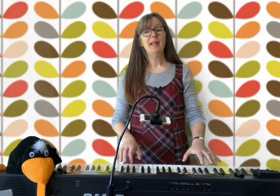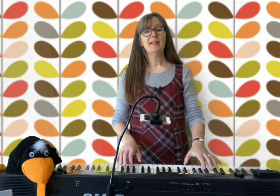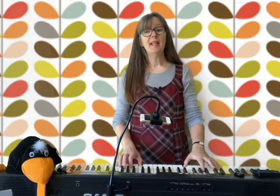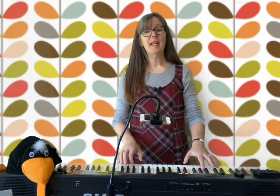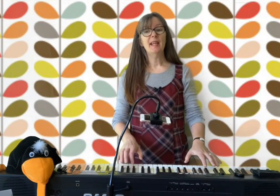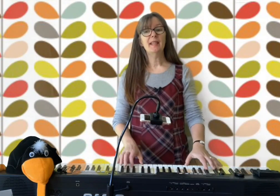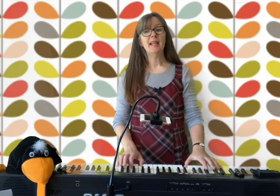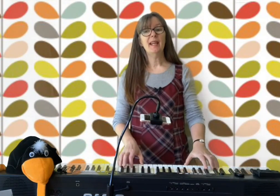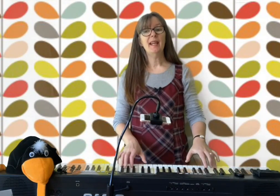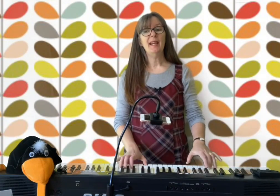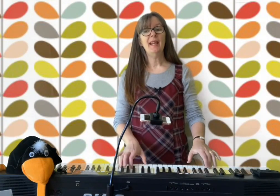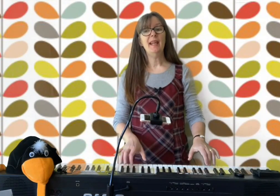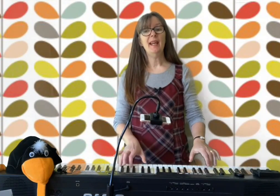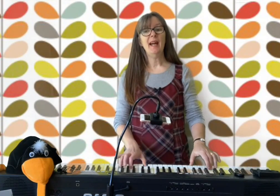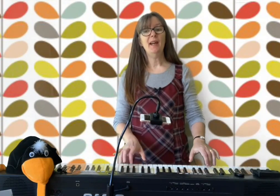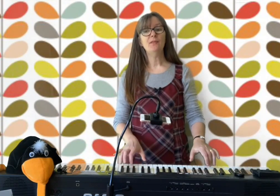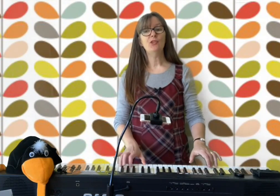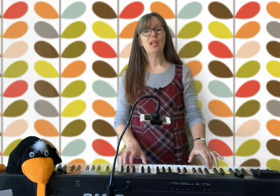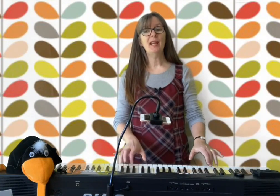C, D, E.